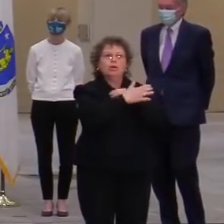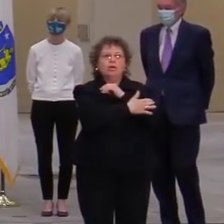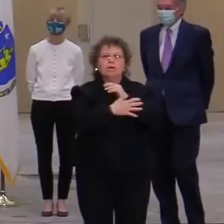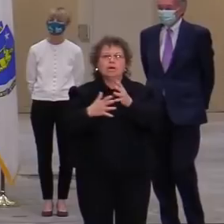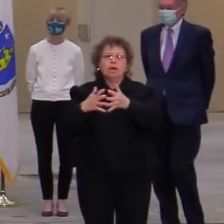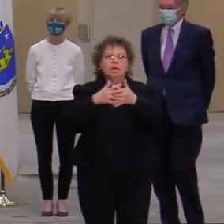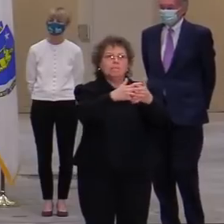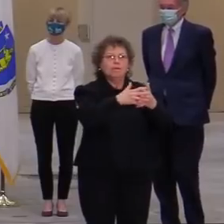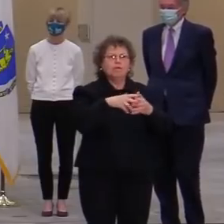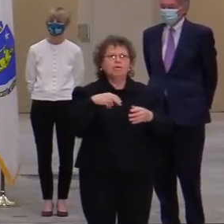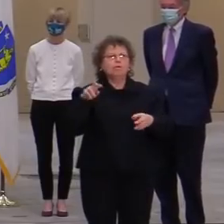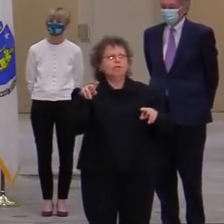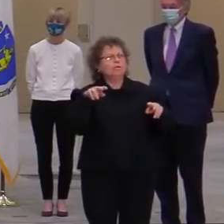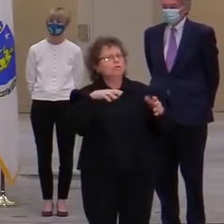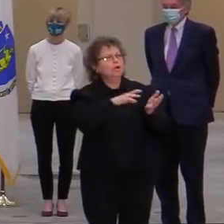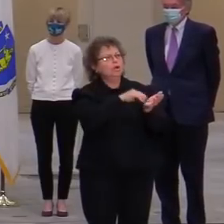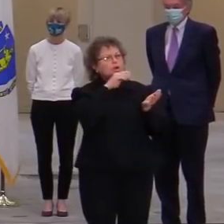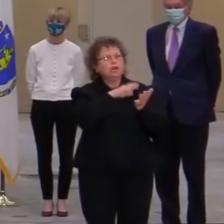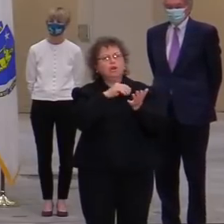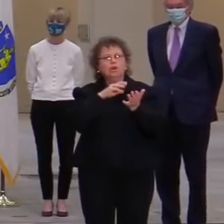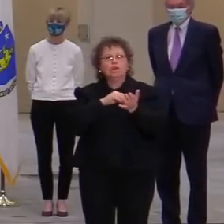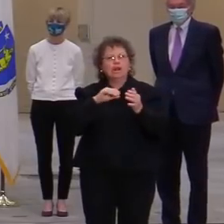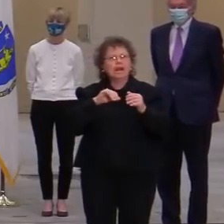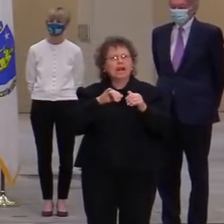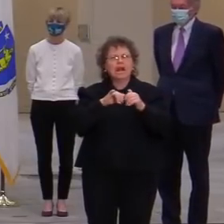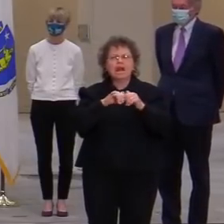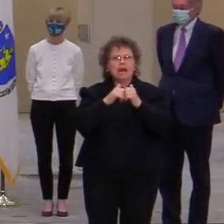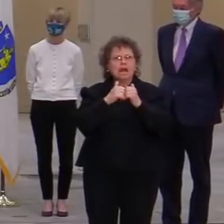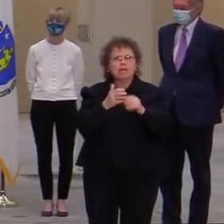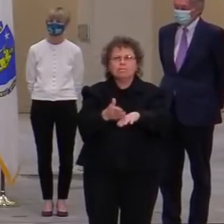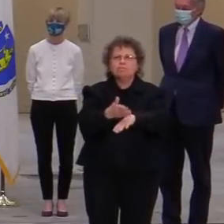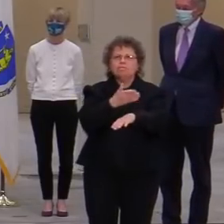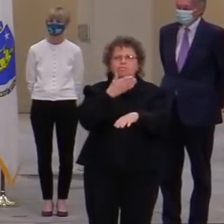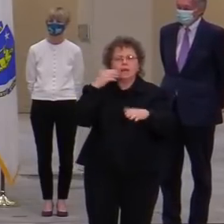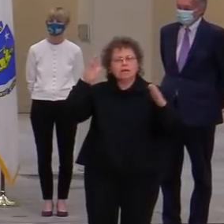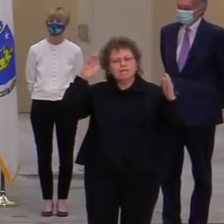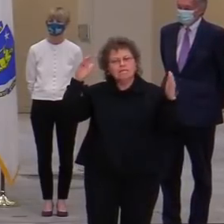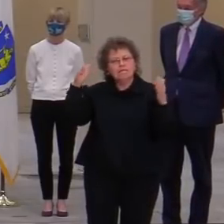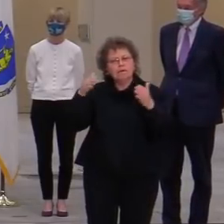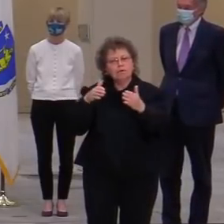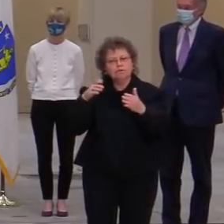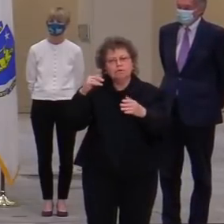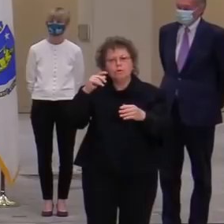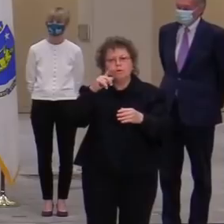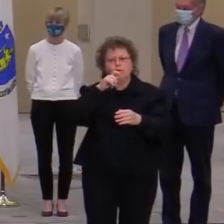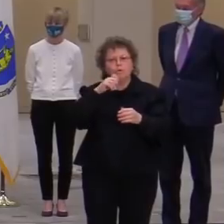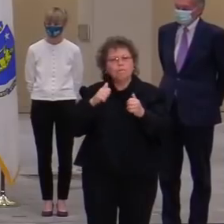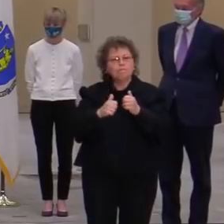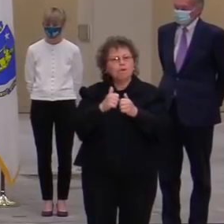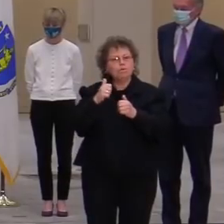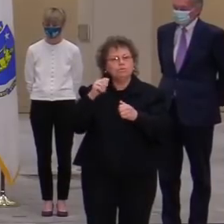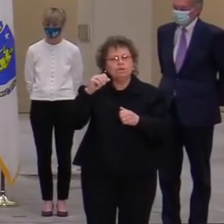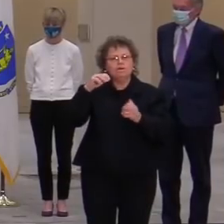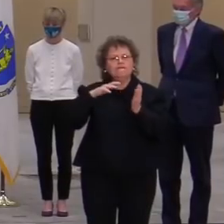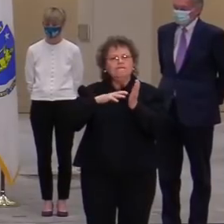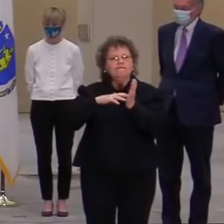to focus on the most socially vulnerable populations. That's been the focus of these 21 sites